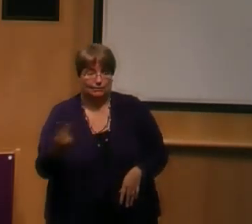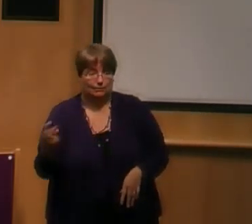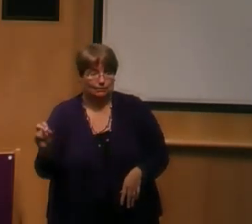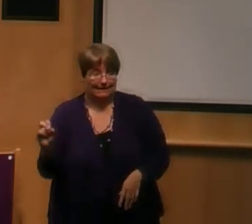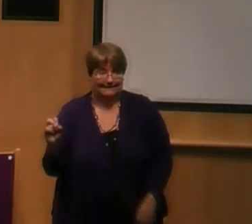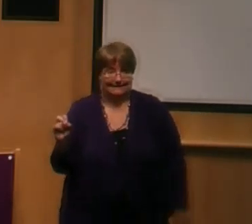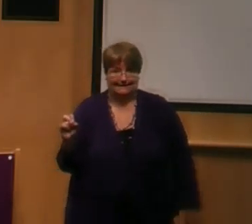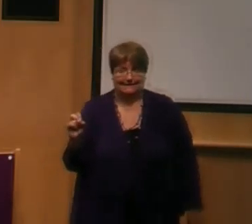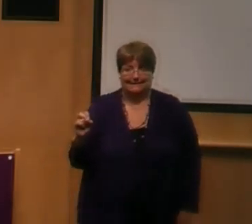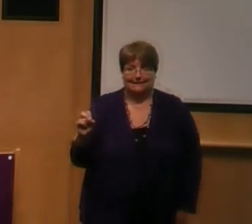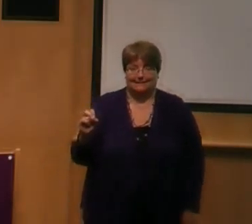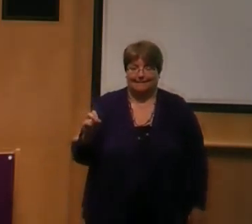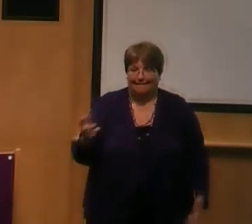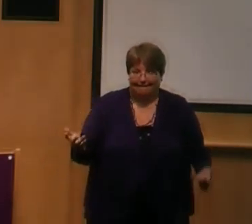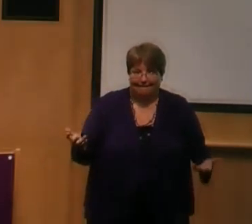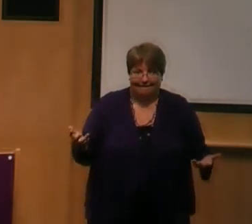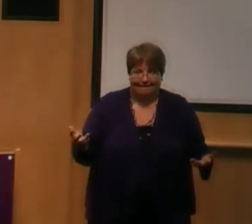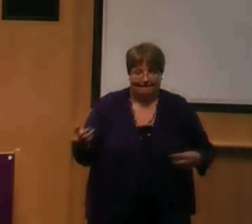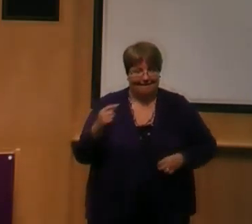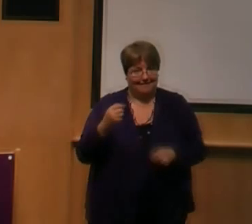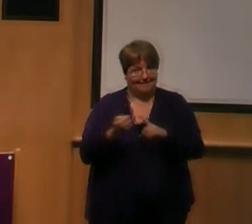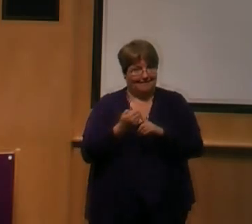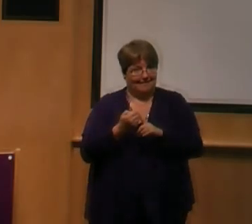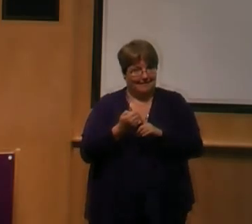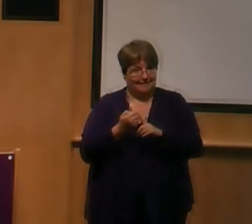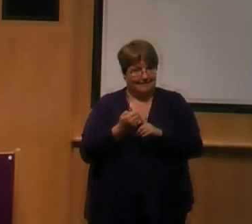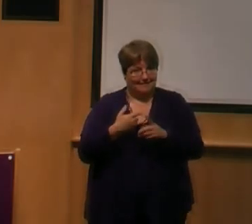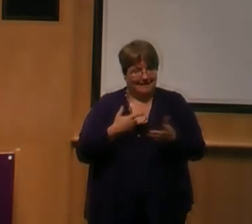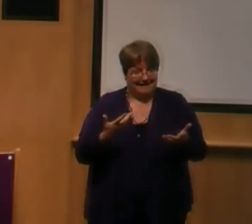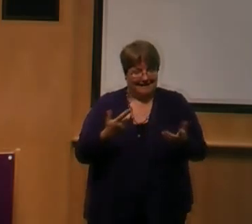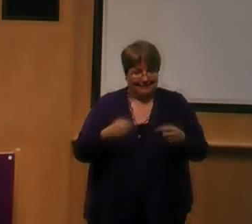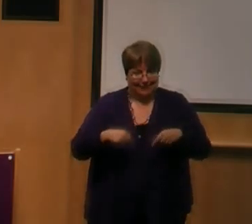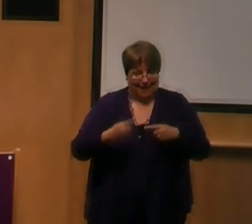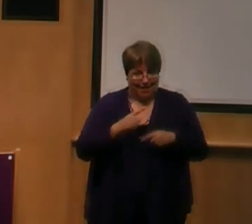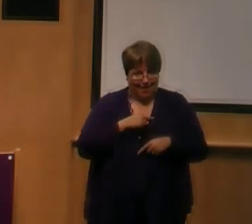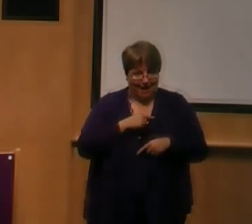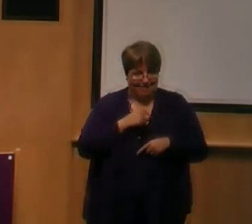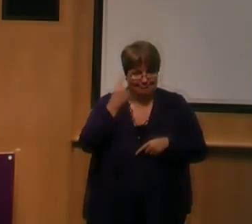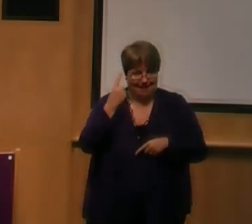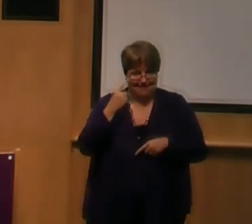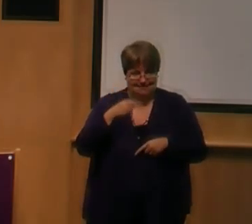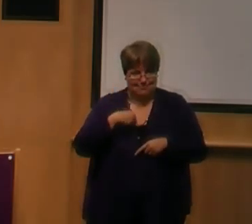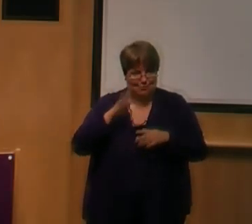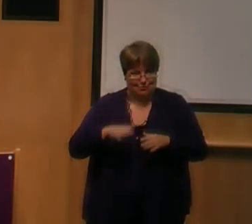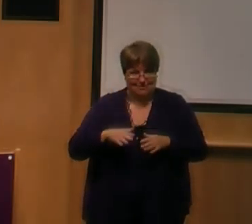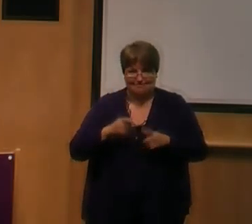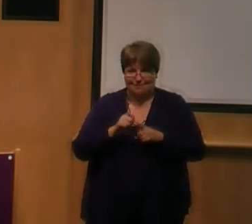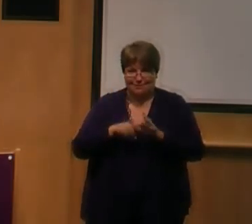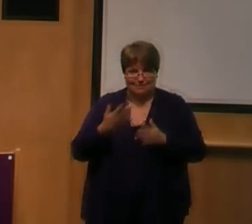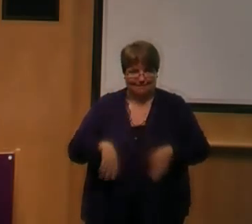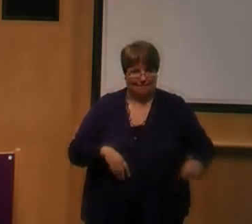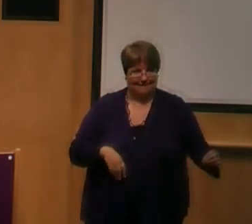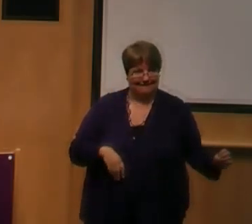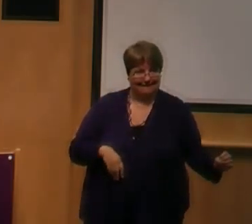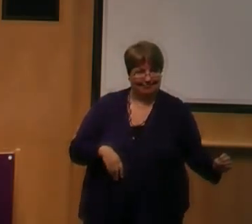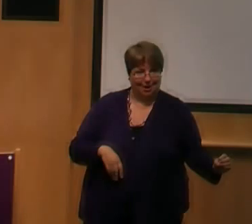said, what I fix on your people to get to 20. We look them up there. From screen. I think we could actually